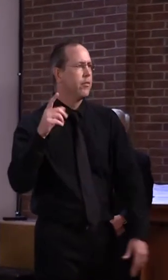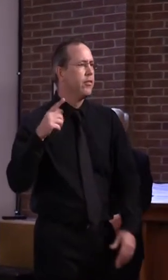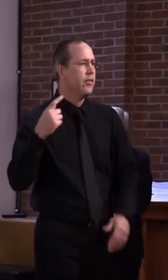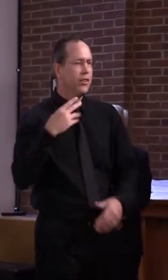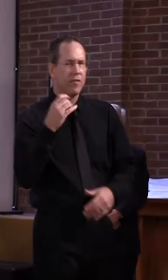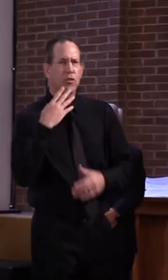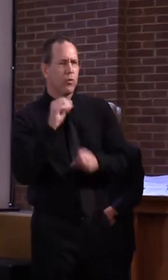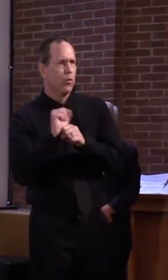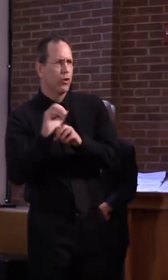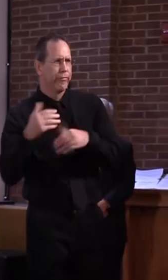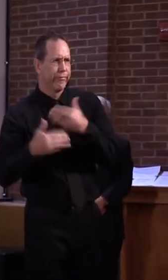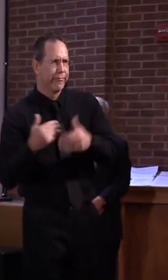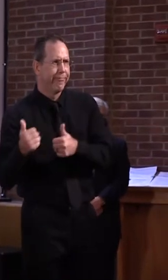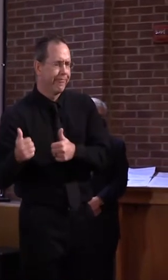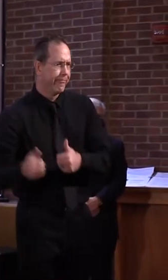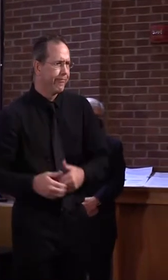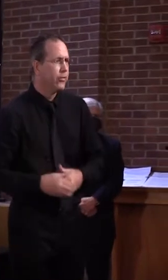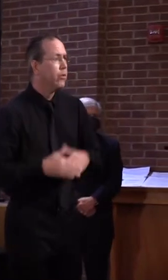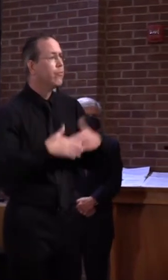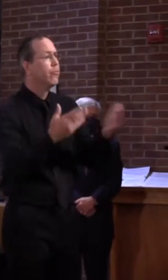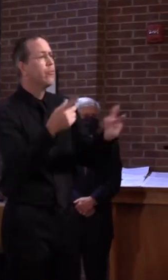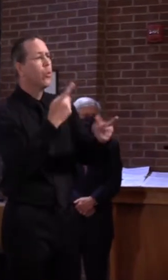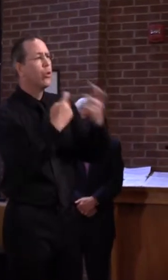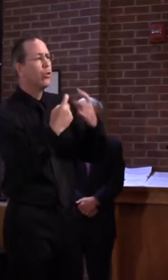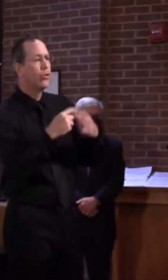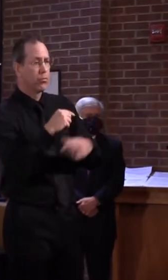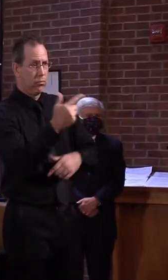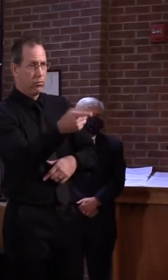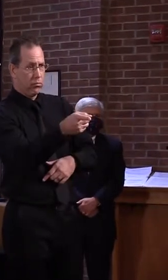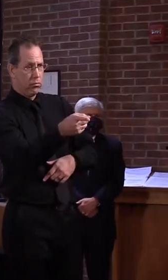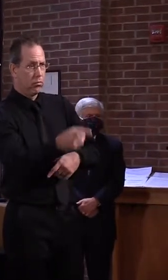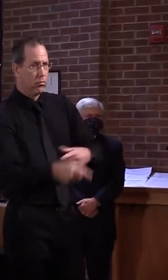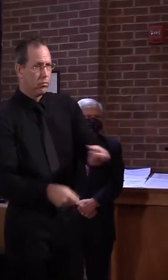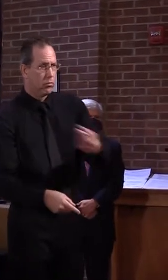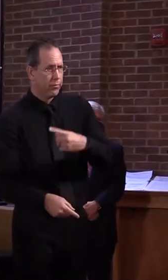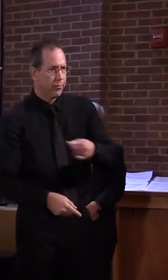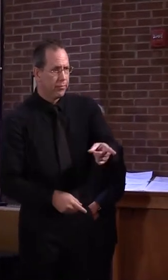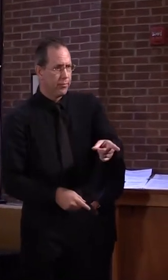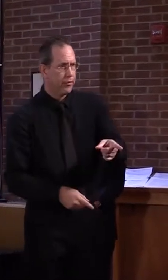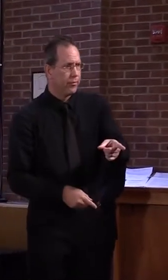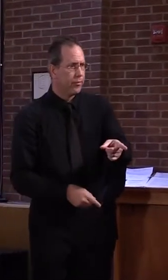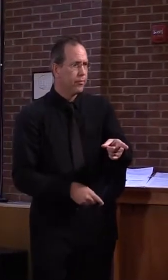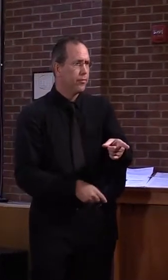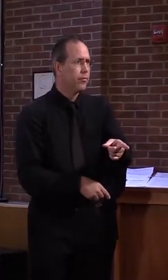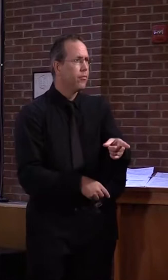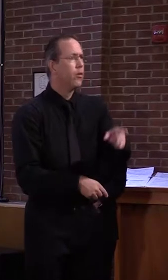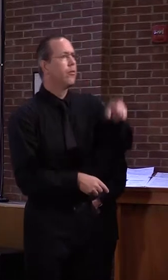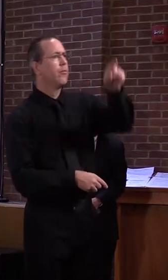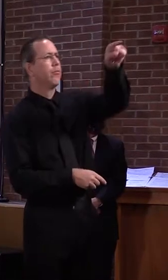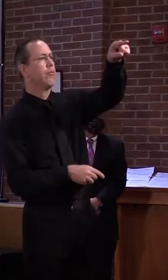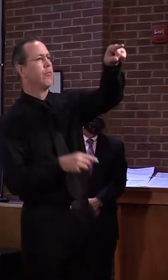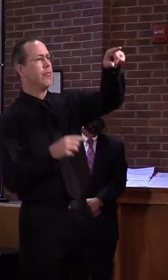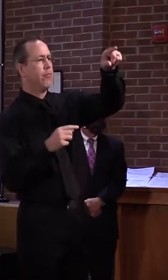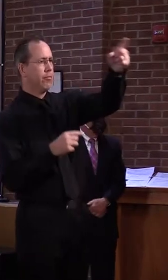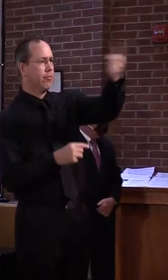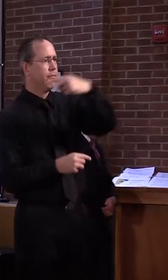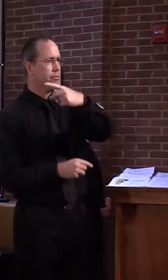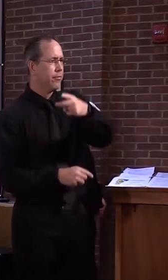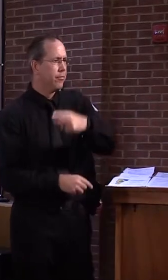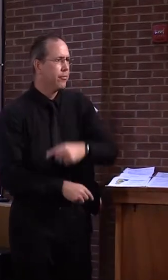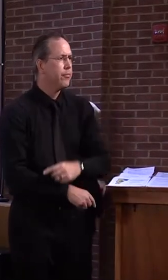With that, we'll open up for questions. Calvin? All right, thank you. So probably for Secretary Smith